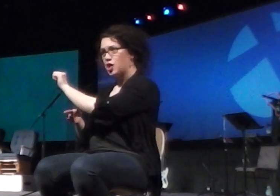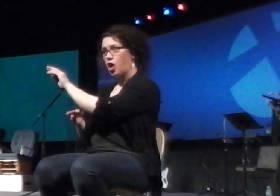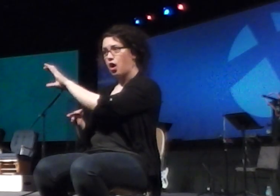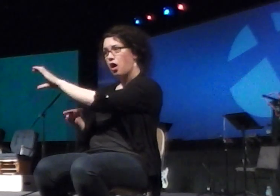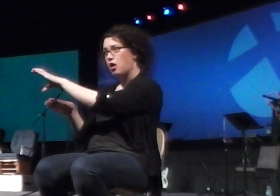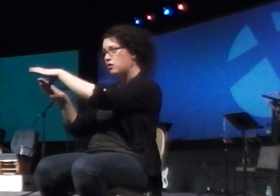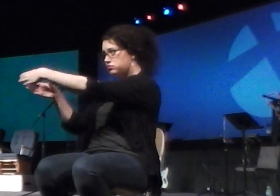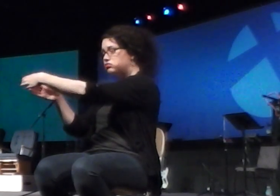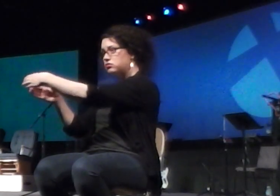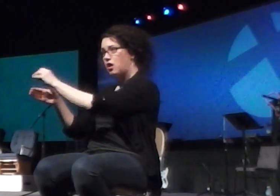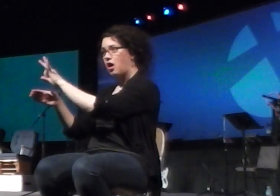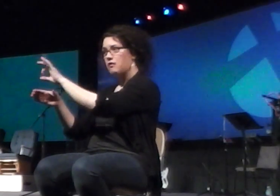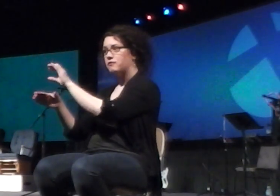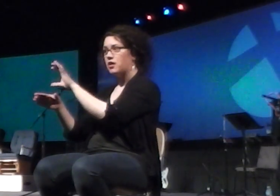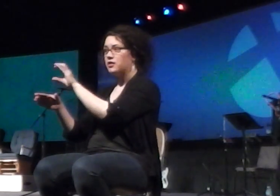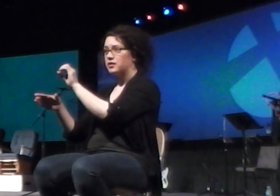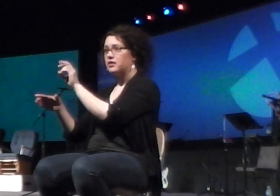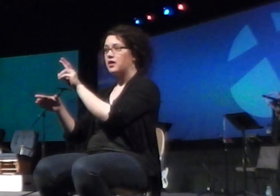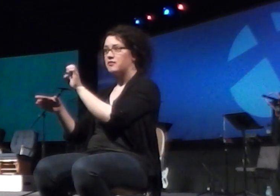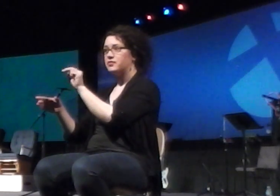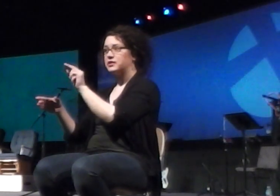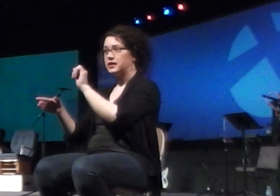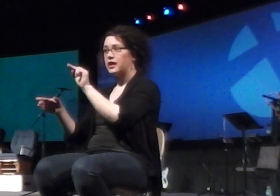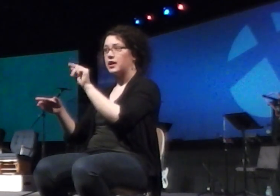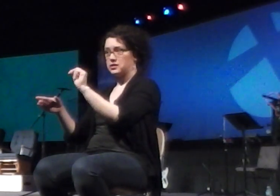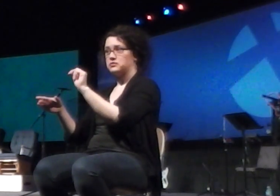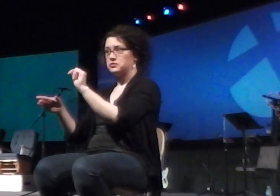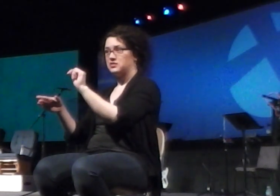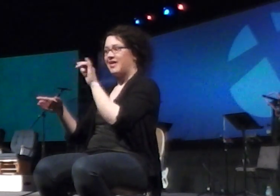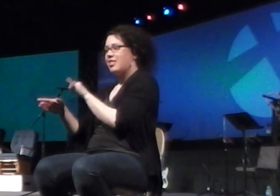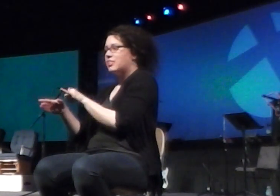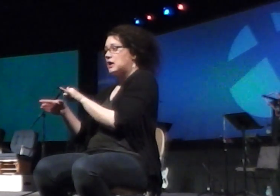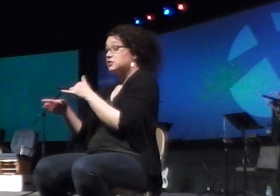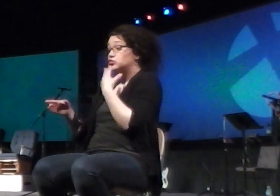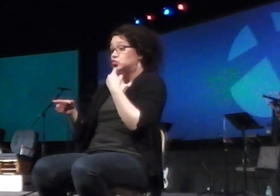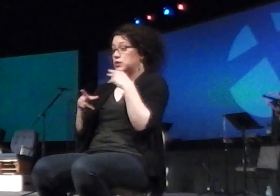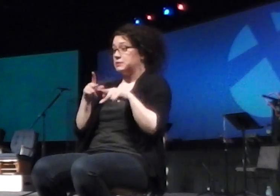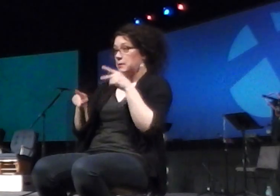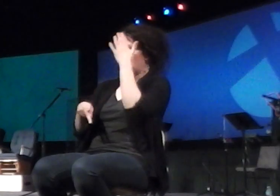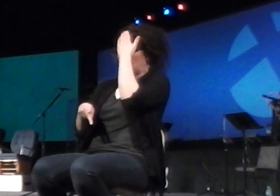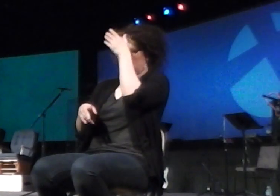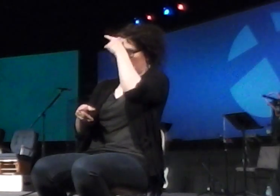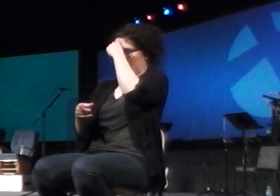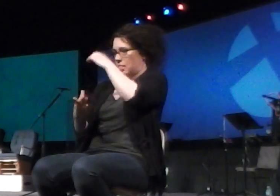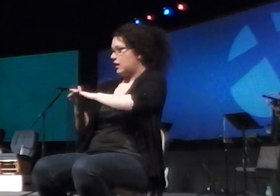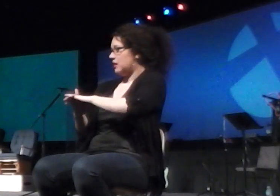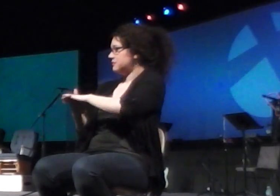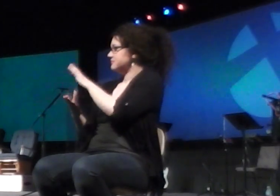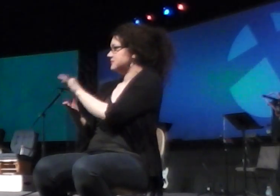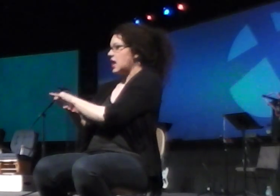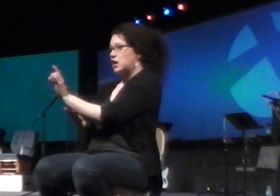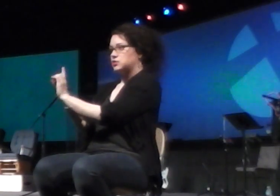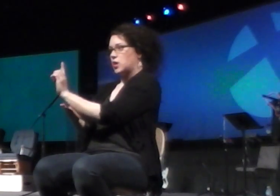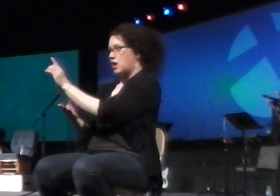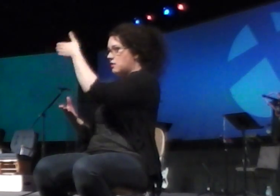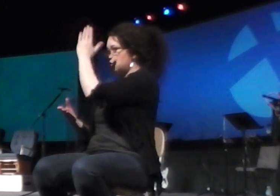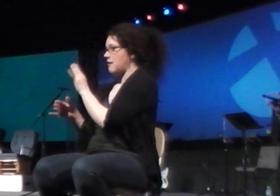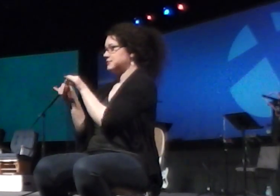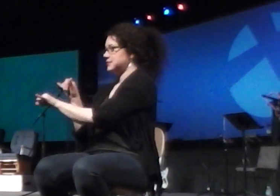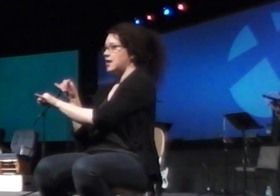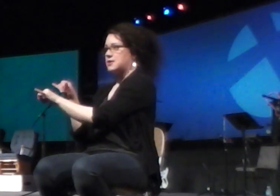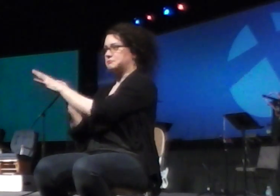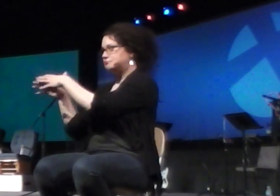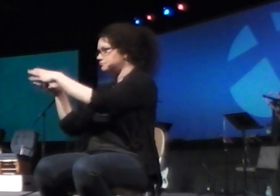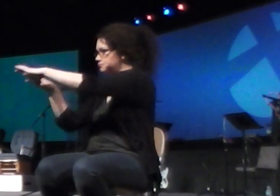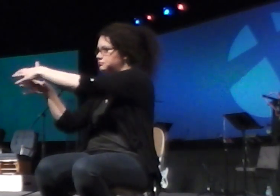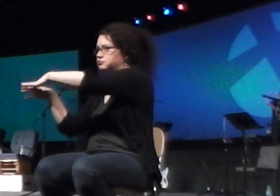Jewish history, that's where they believed God's presence dwelt. They literally believed that's where God was in this specific place in